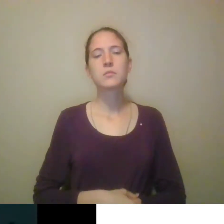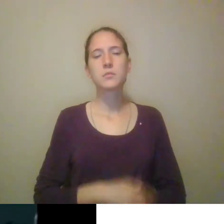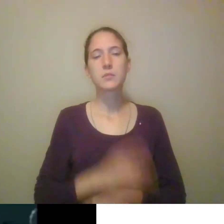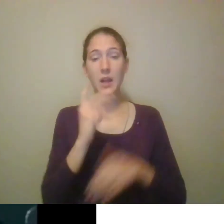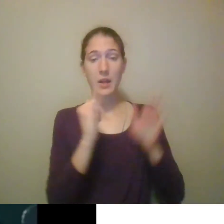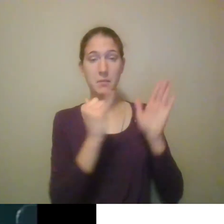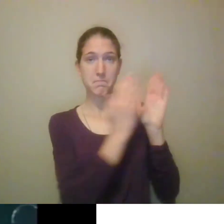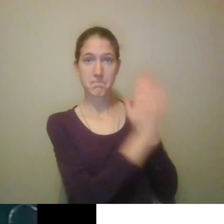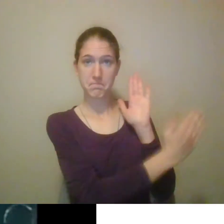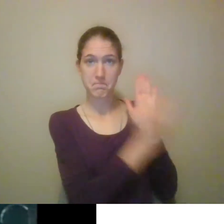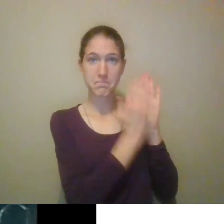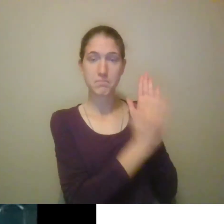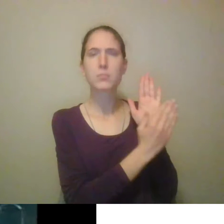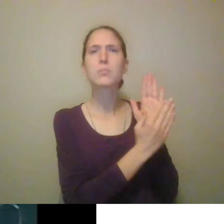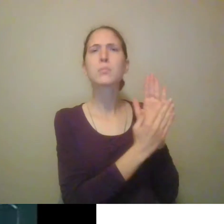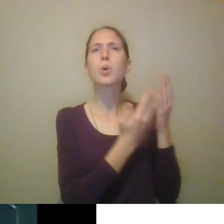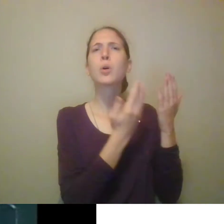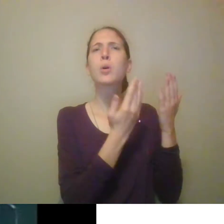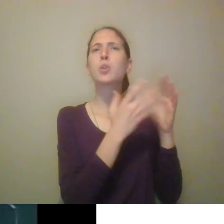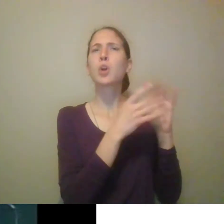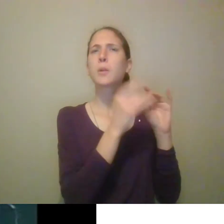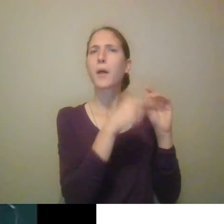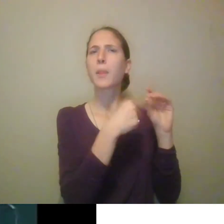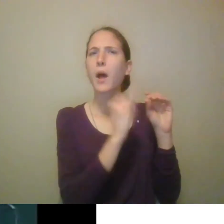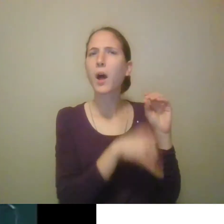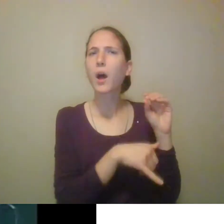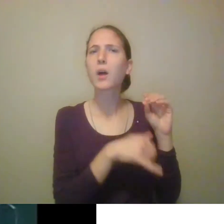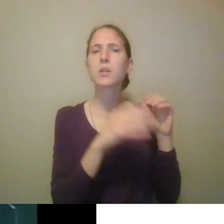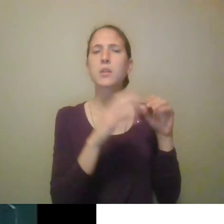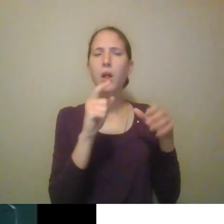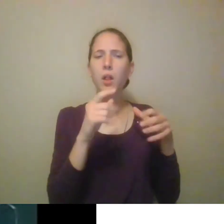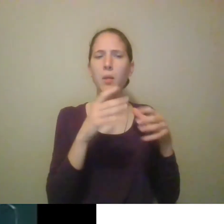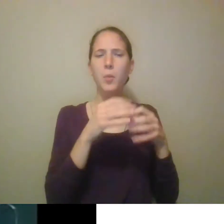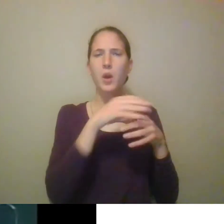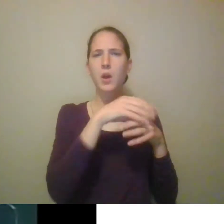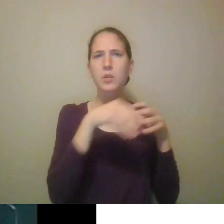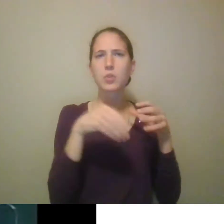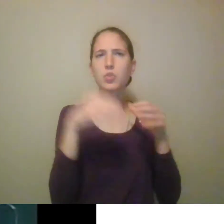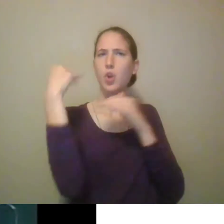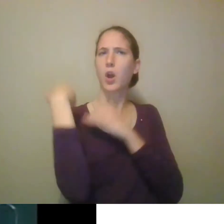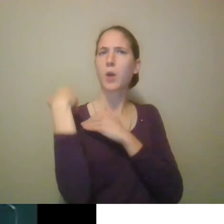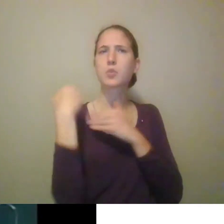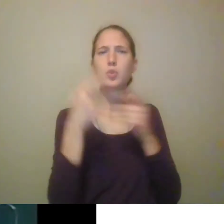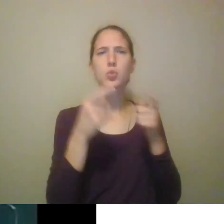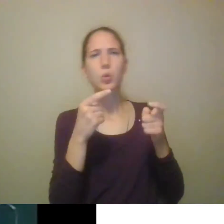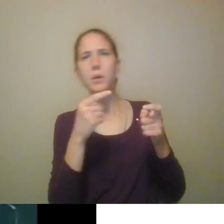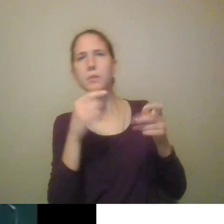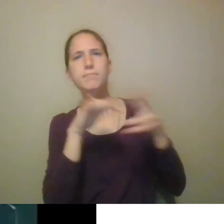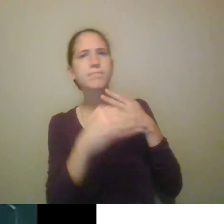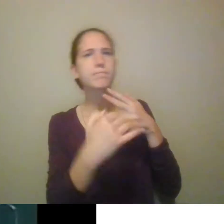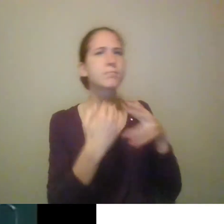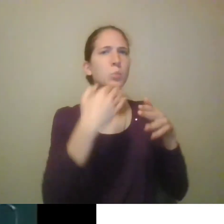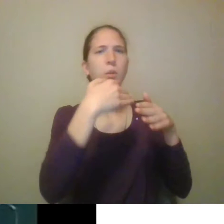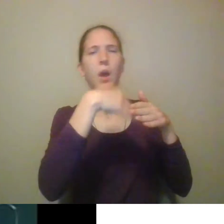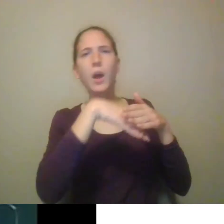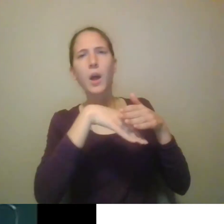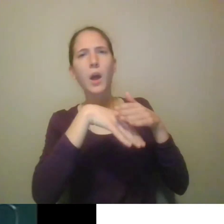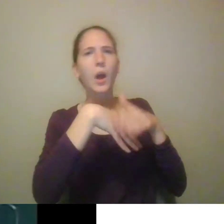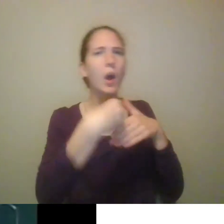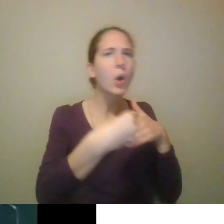right here, where it says that the job of the cell membrane is to control what goes in and out of the cell. All